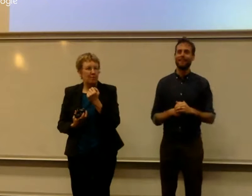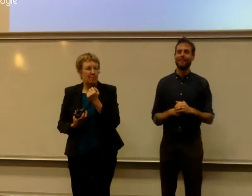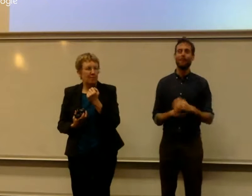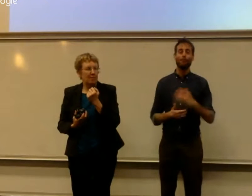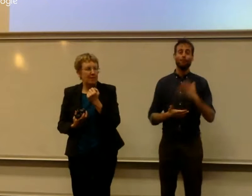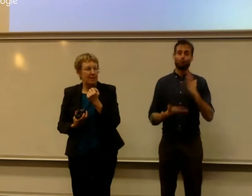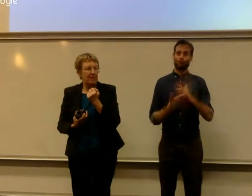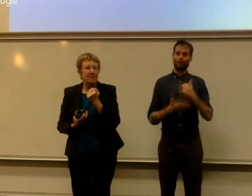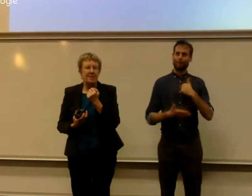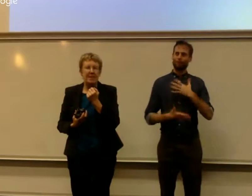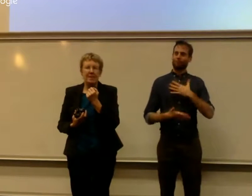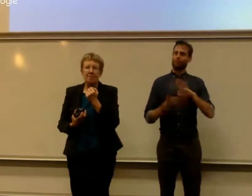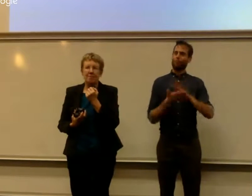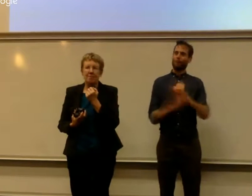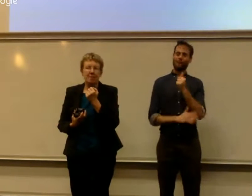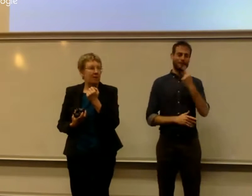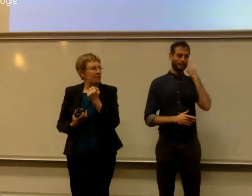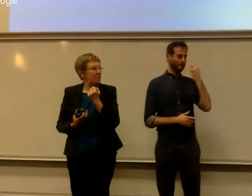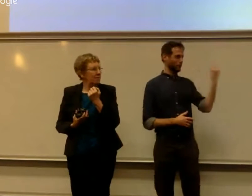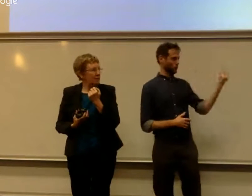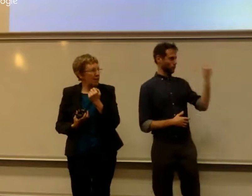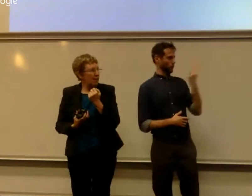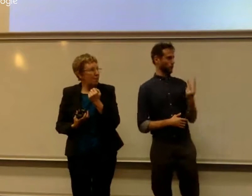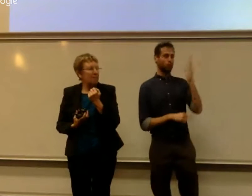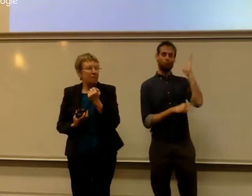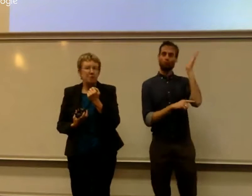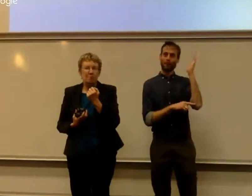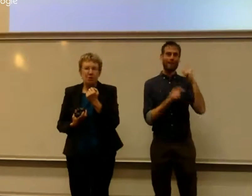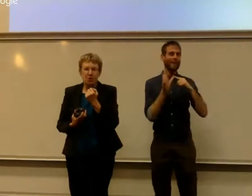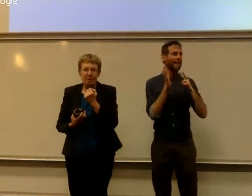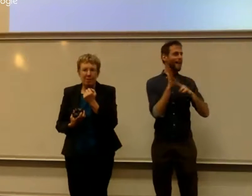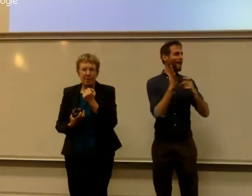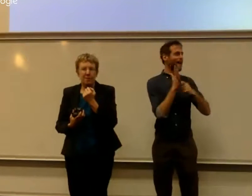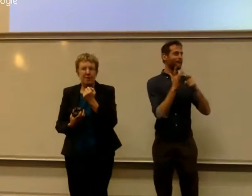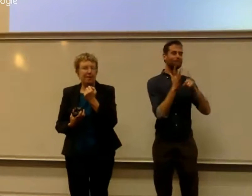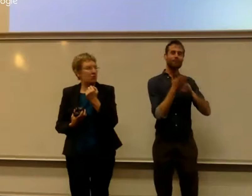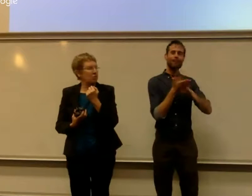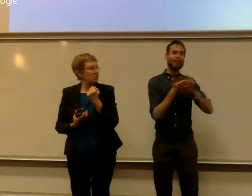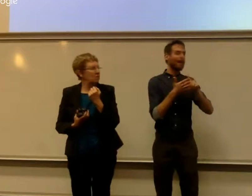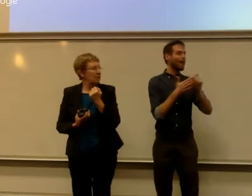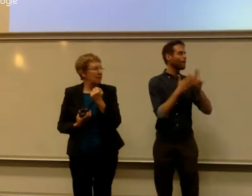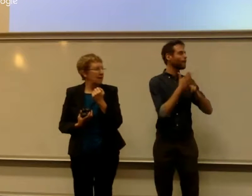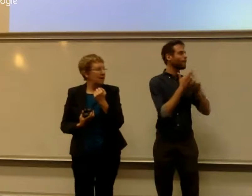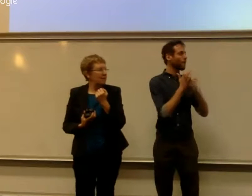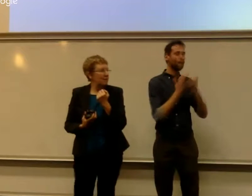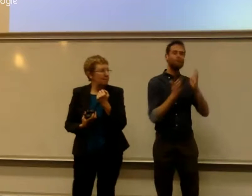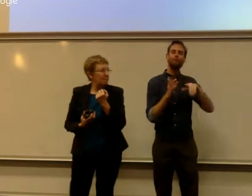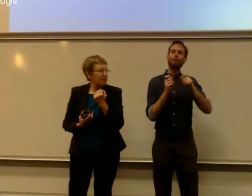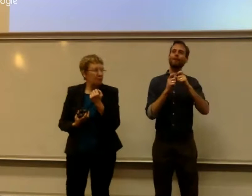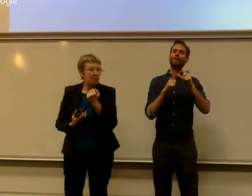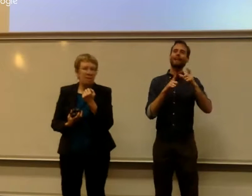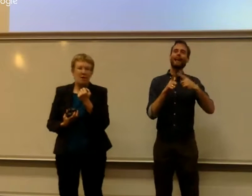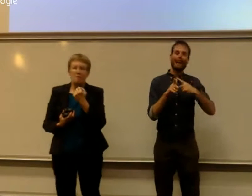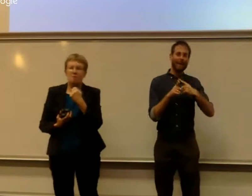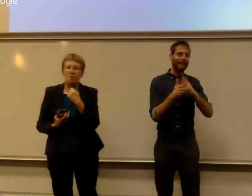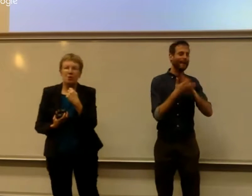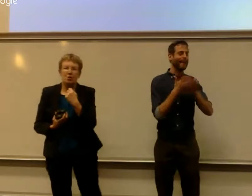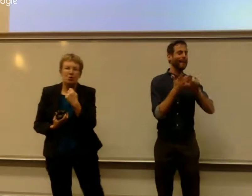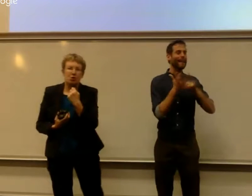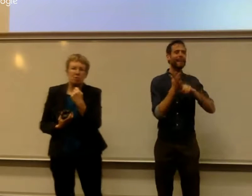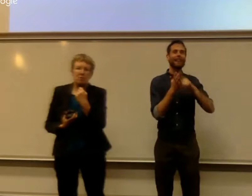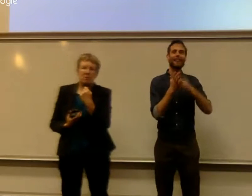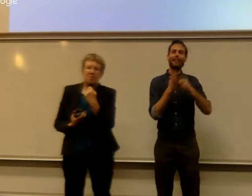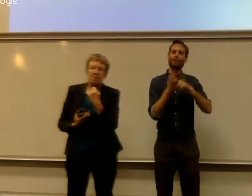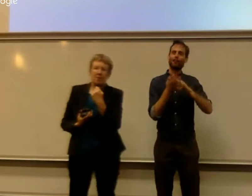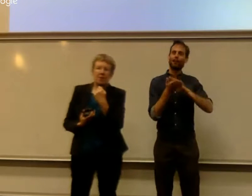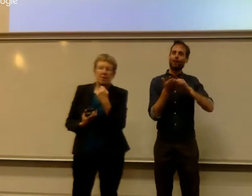two presenters today. Avril Kettner from the British Deaf Association and Hilary Firth from the